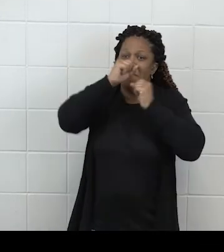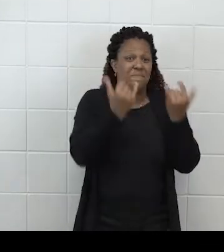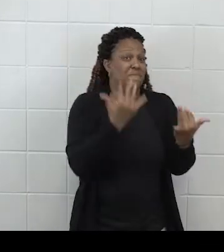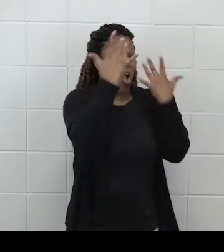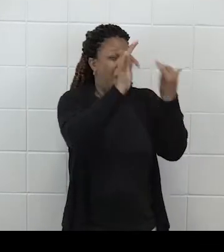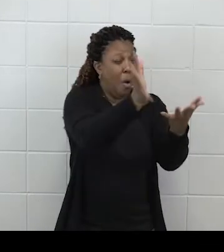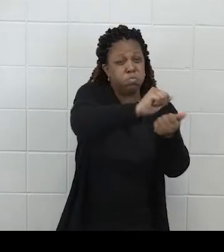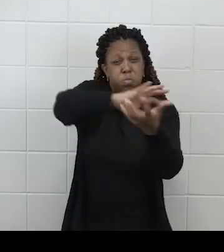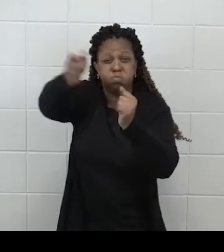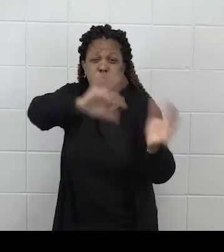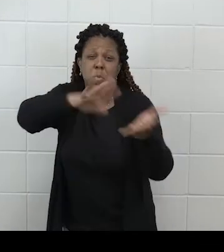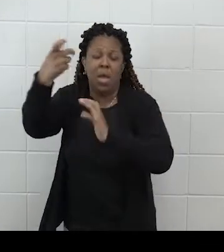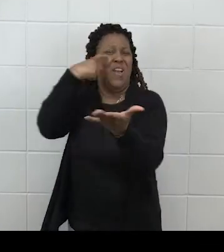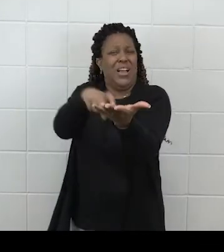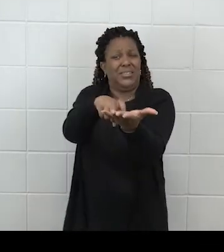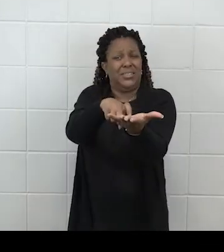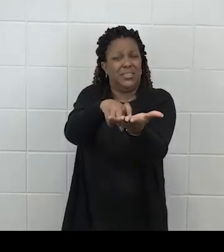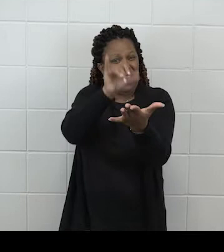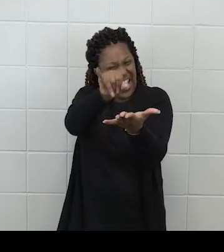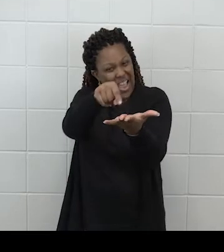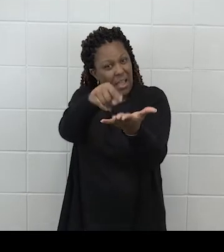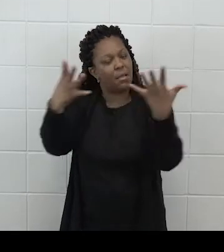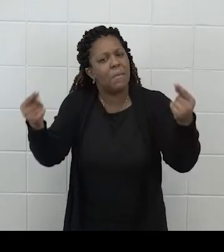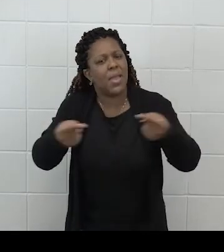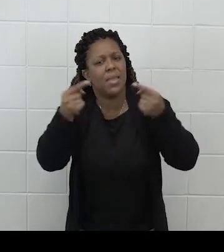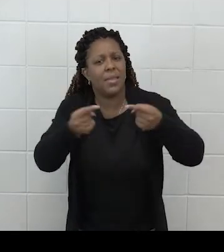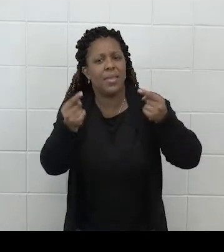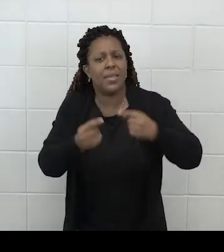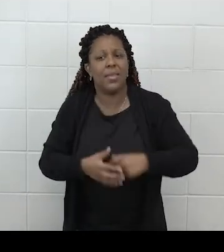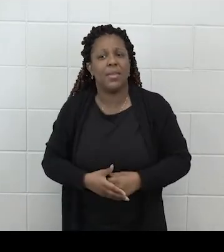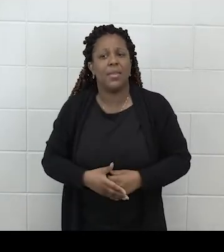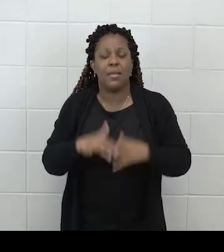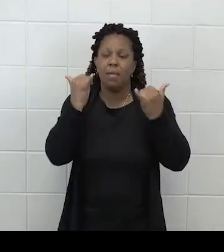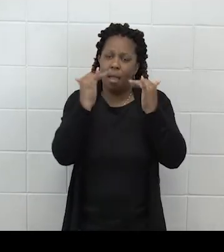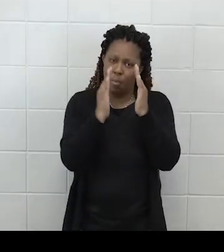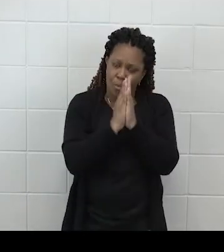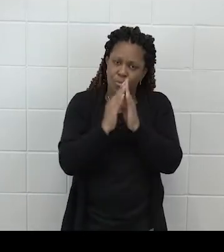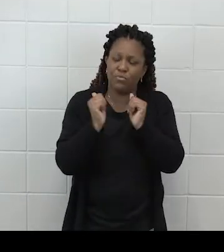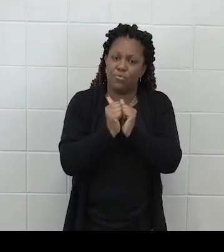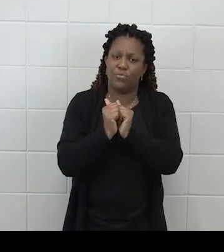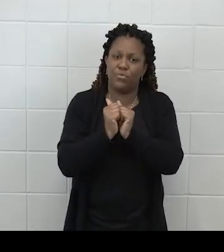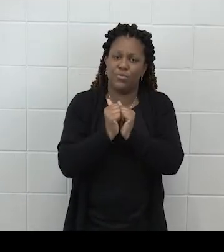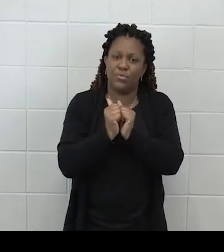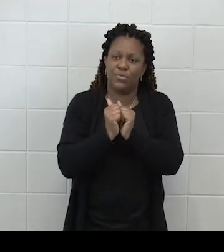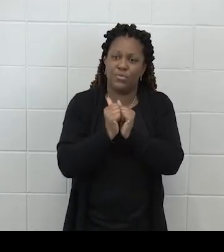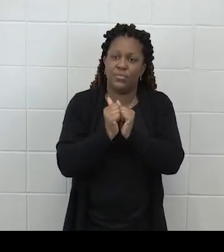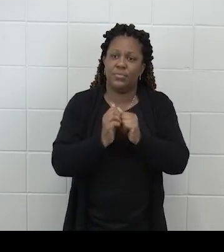me as we pray together. Show me my own complicity in